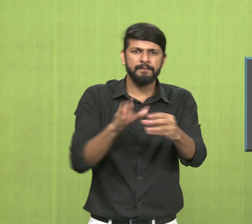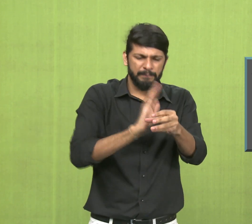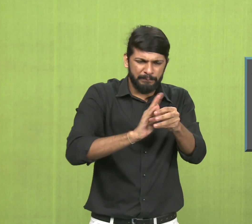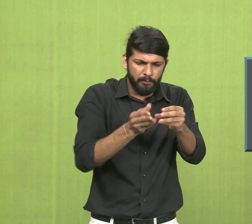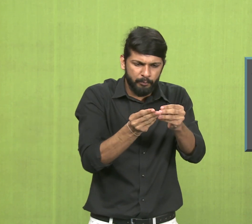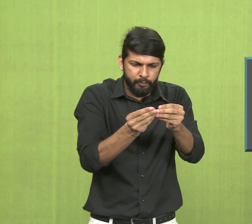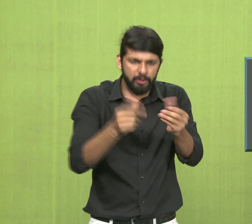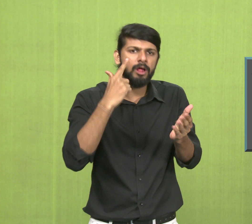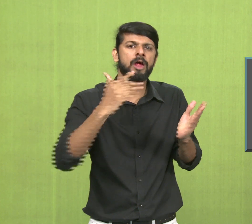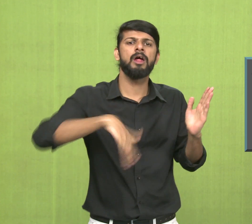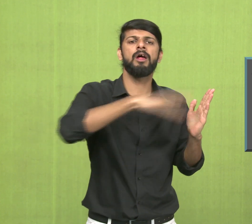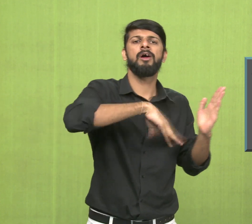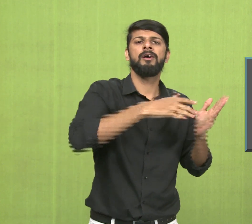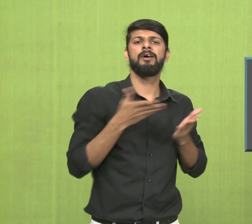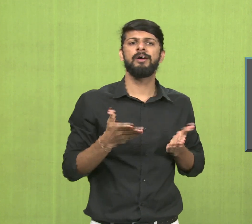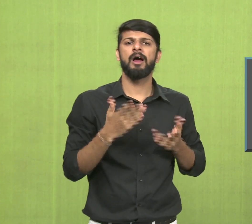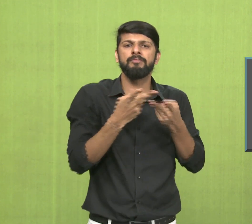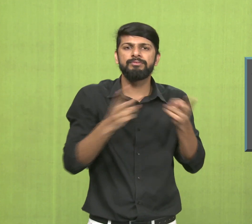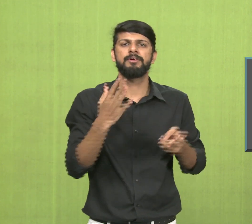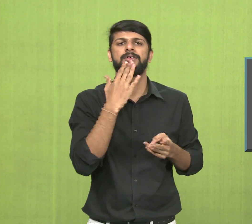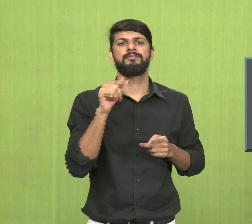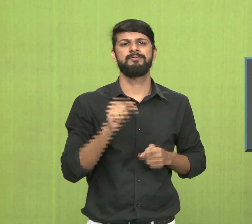was taken from ochre, all natural sources.